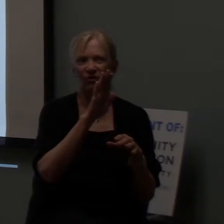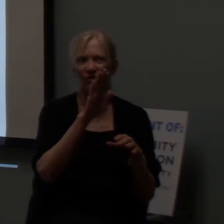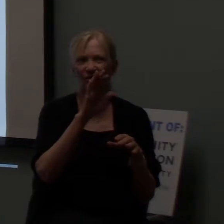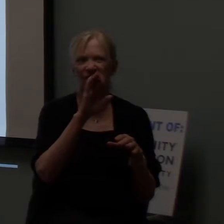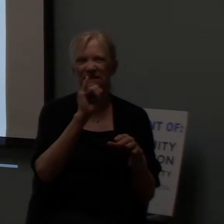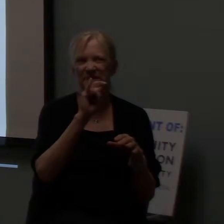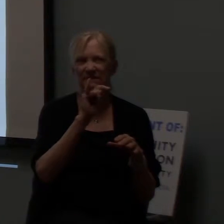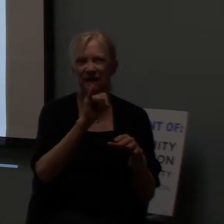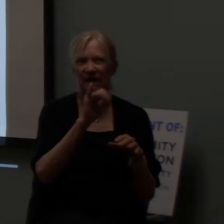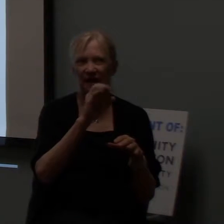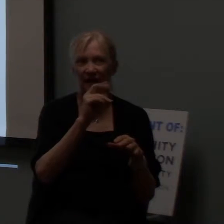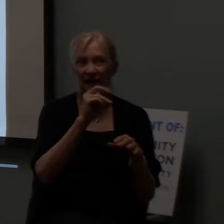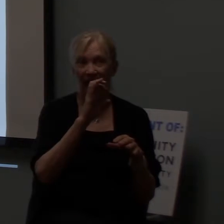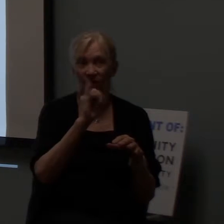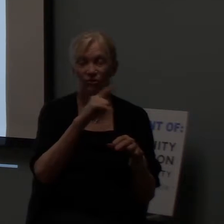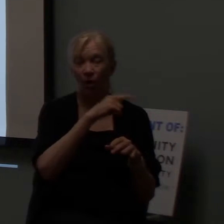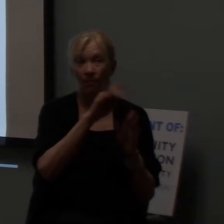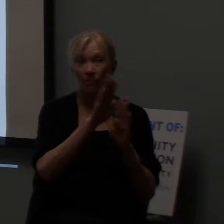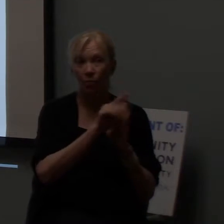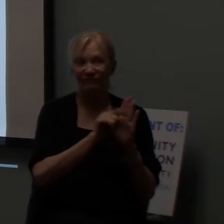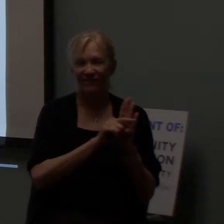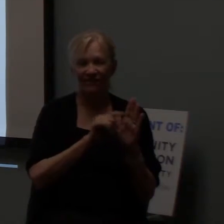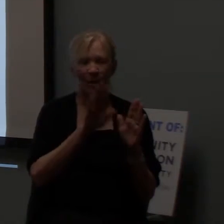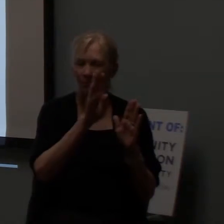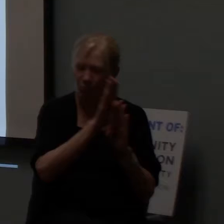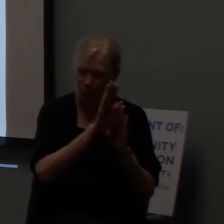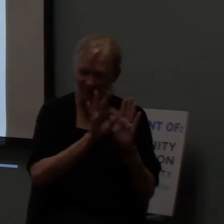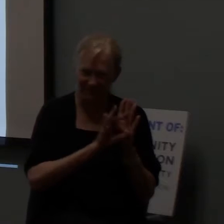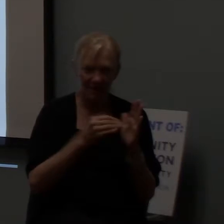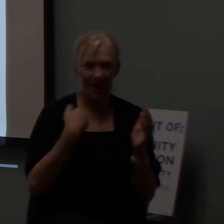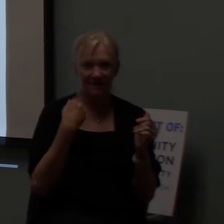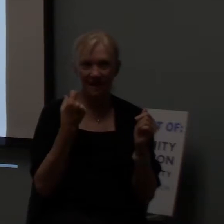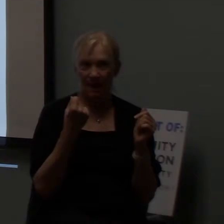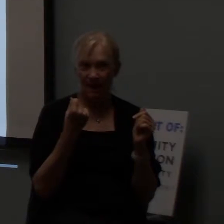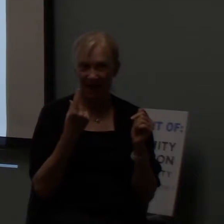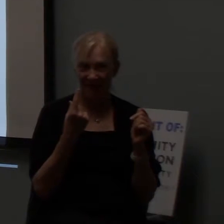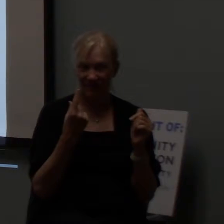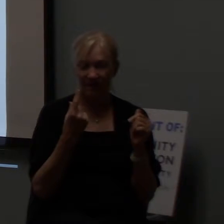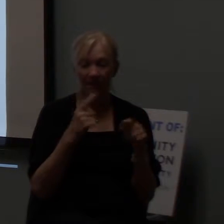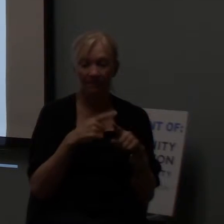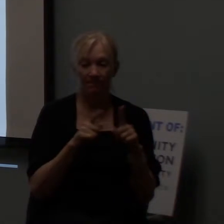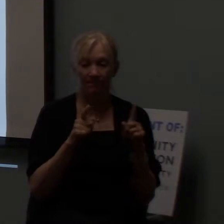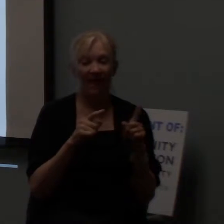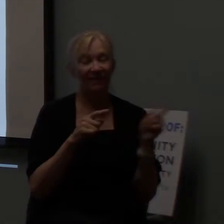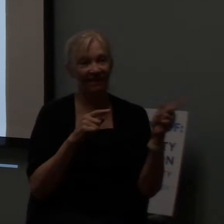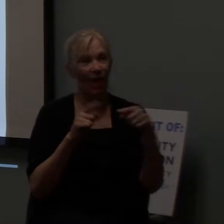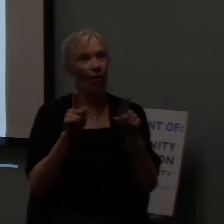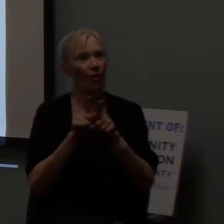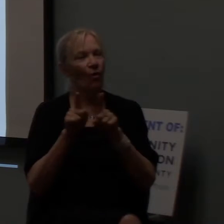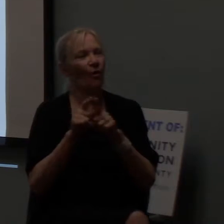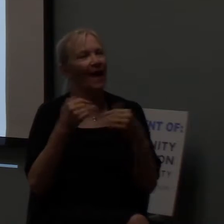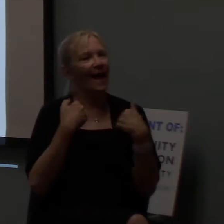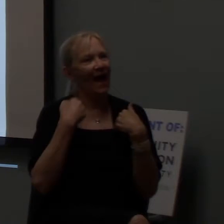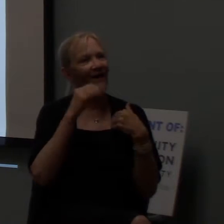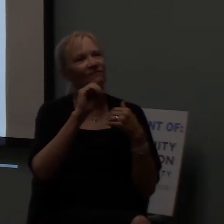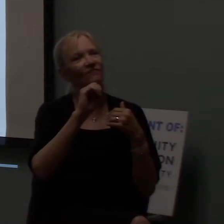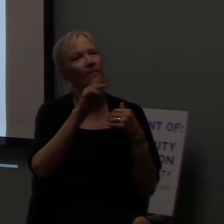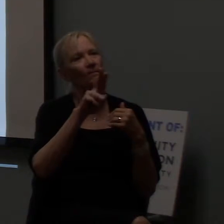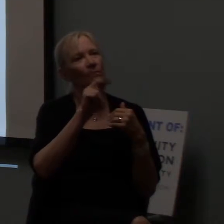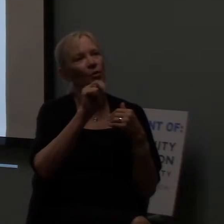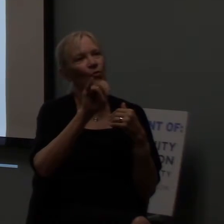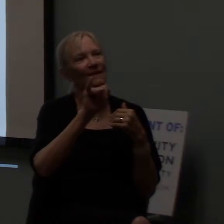count the mayor on their city council. So, but they also have municipal powers, and